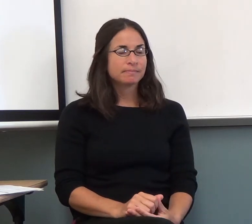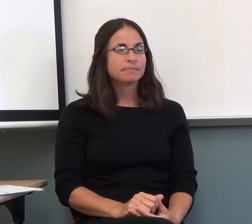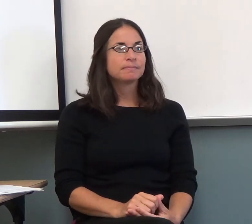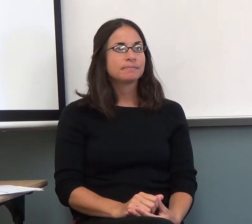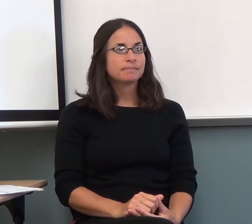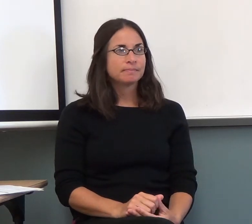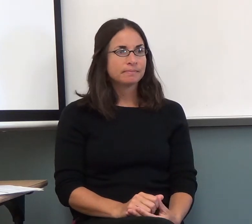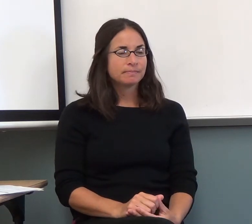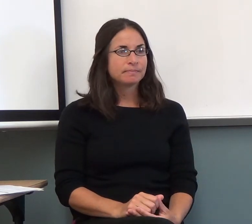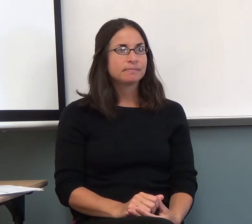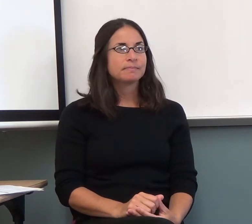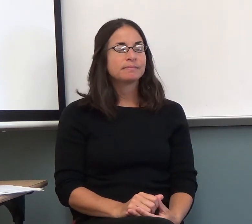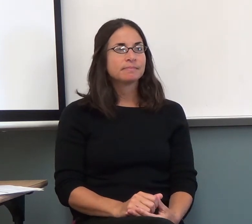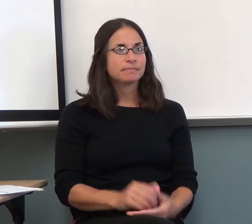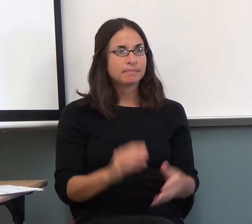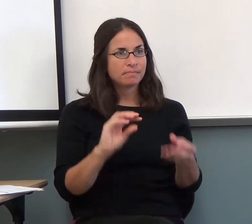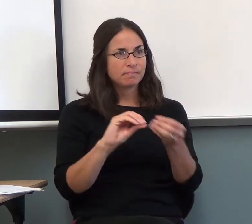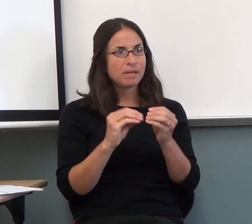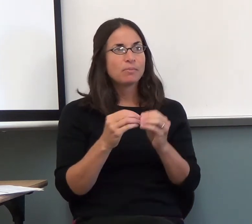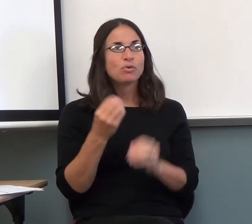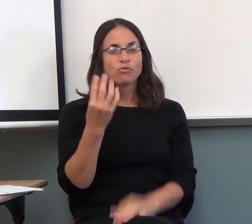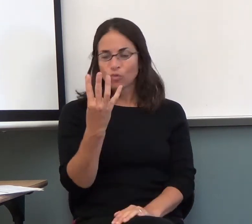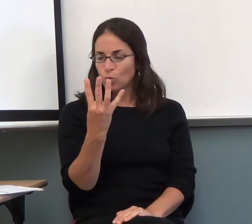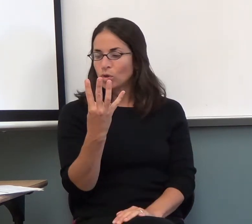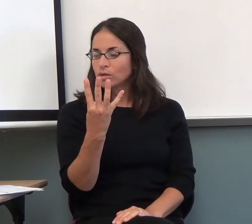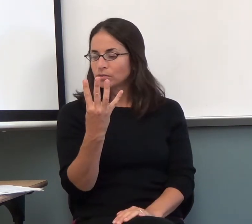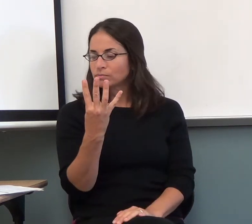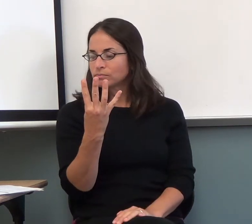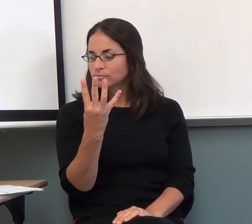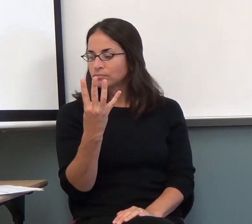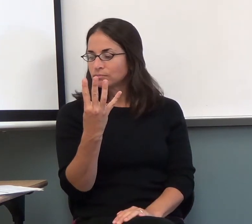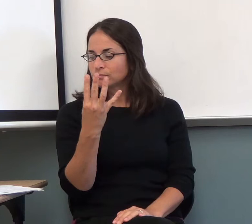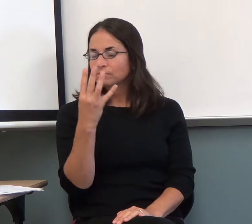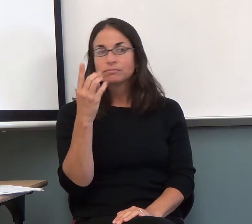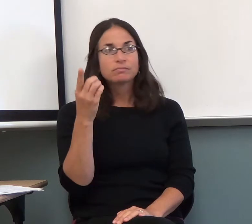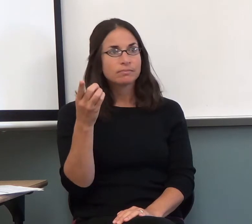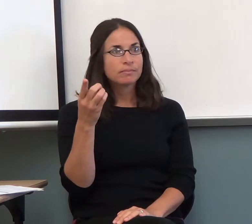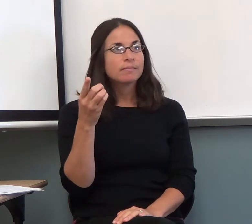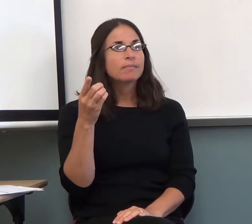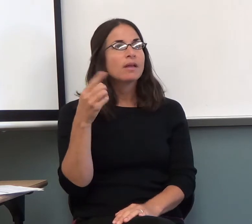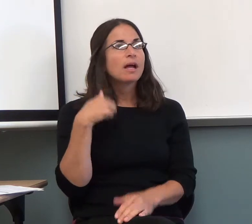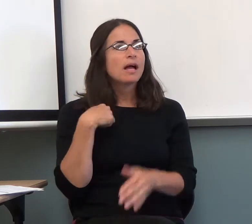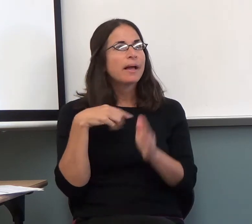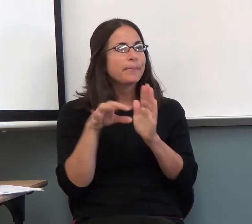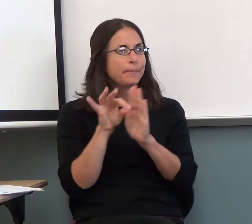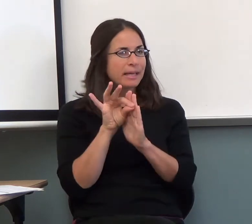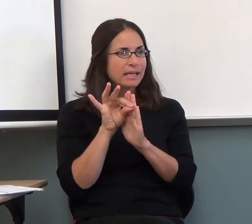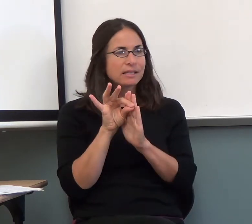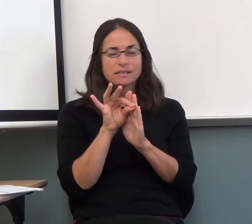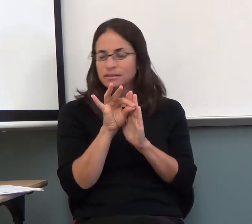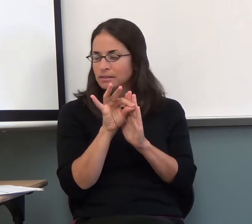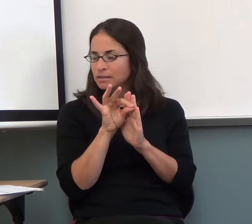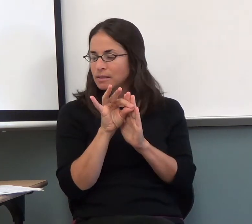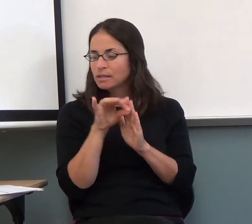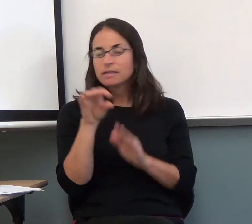Indian expression meaning great river. I put down, the subject, the name